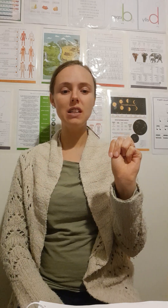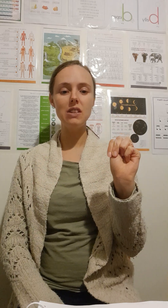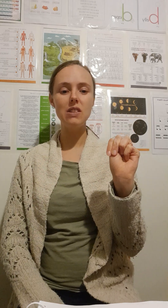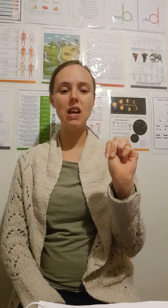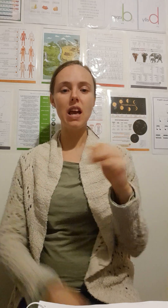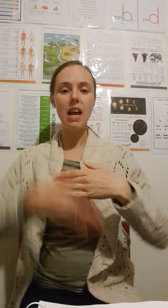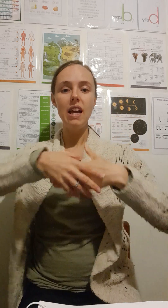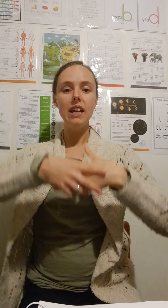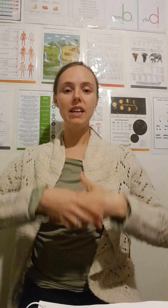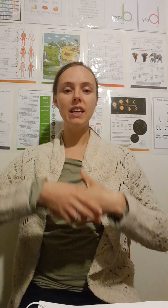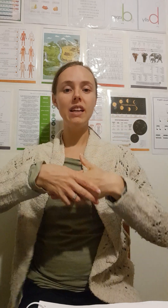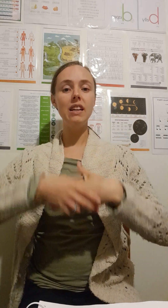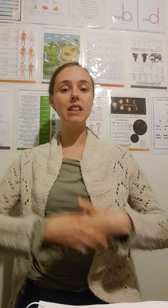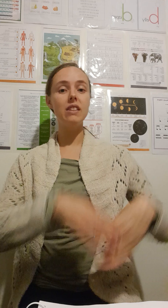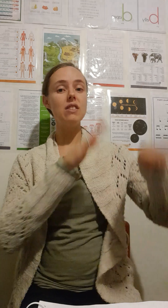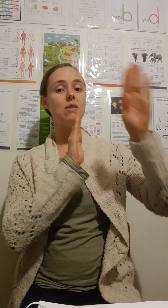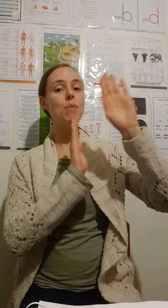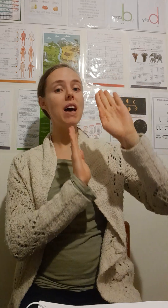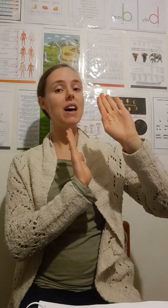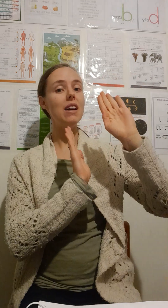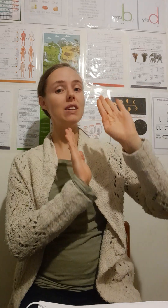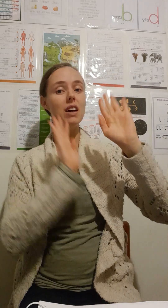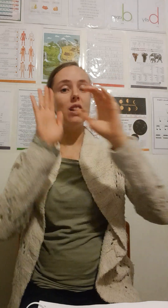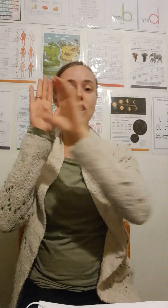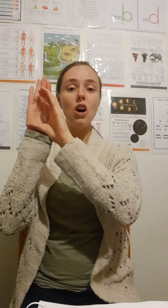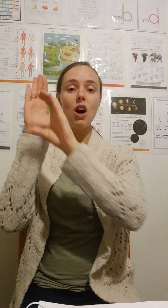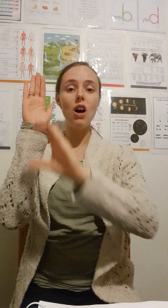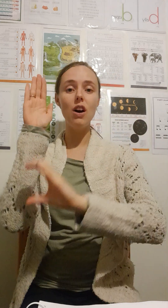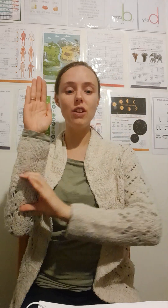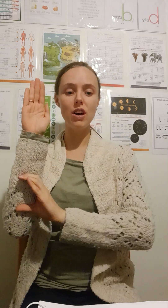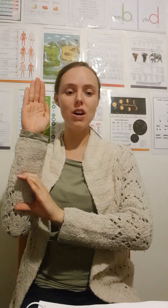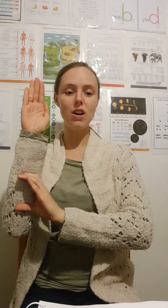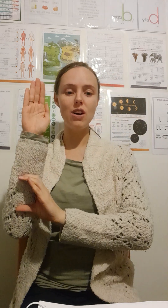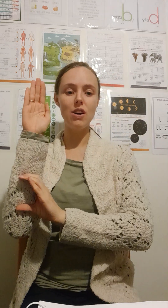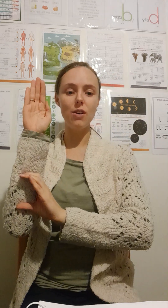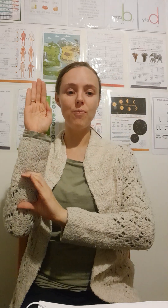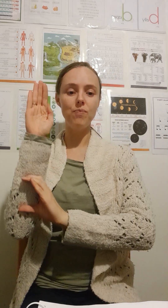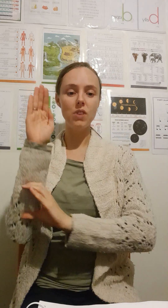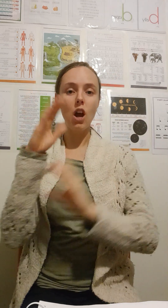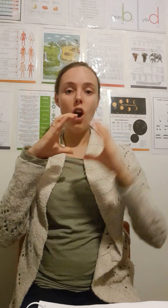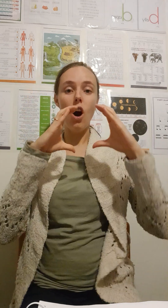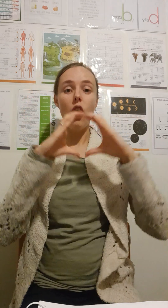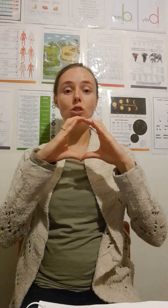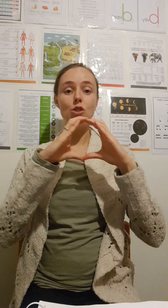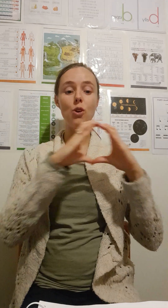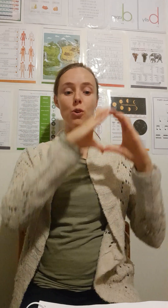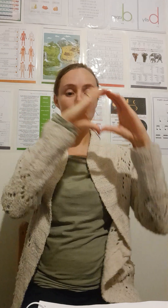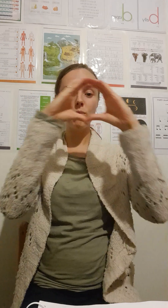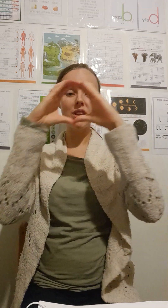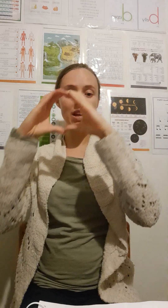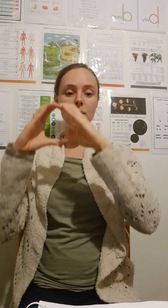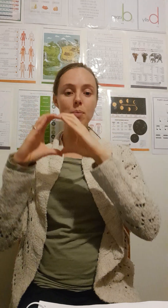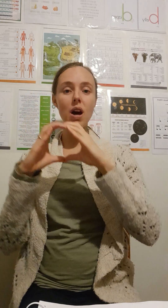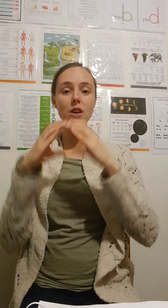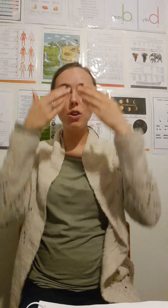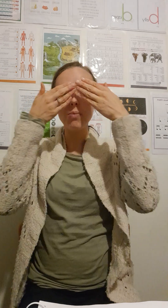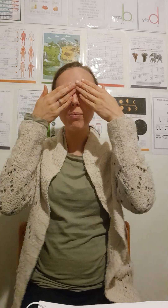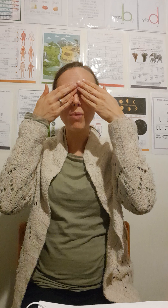Mongols, England's Magna Carta, Ottoman Empire,